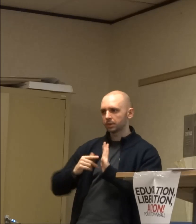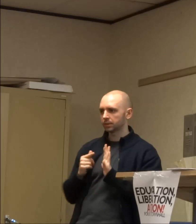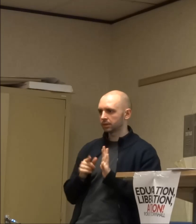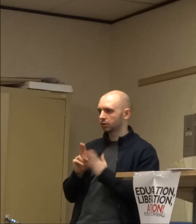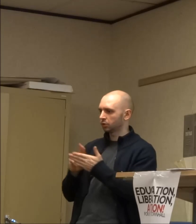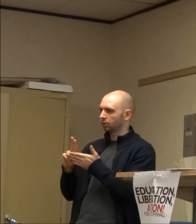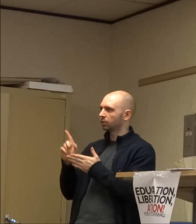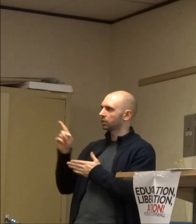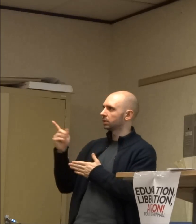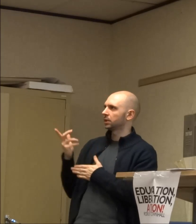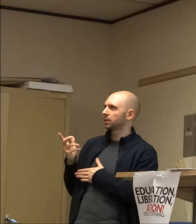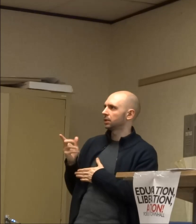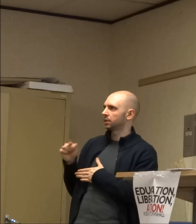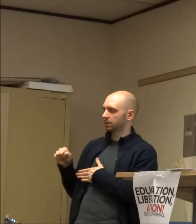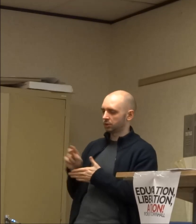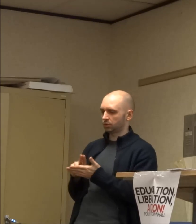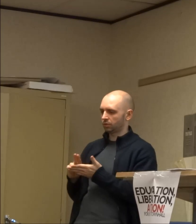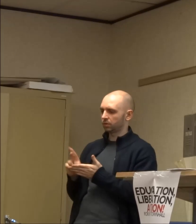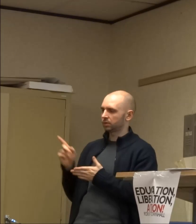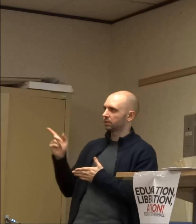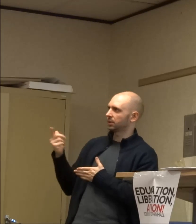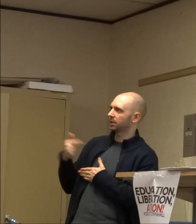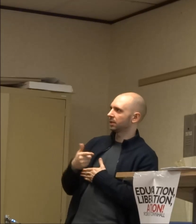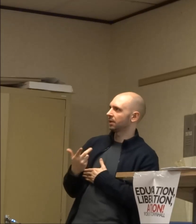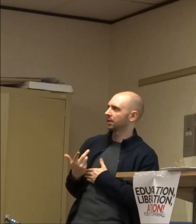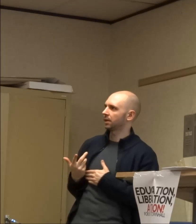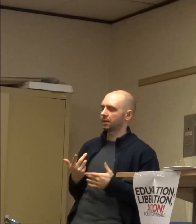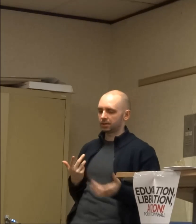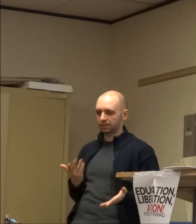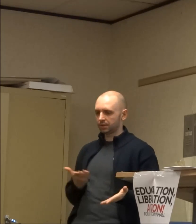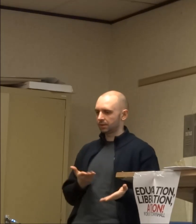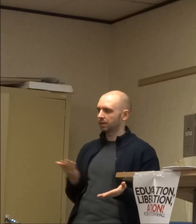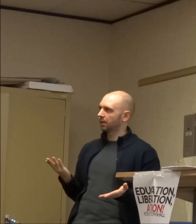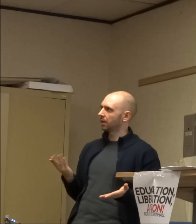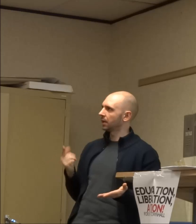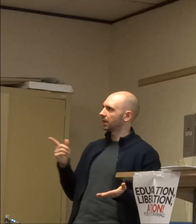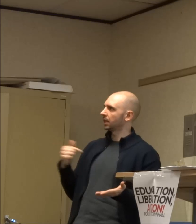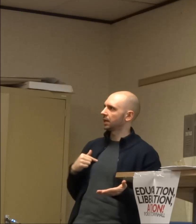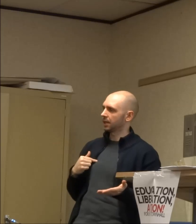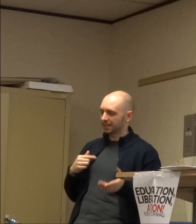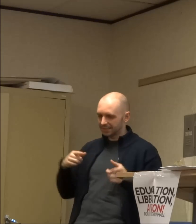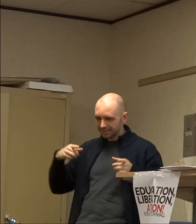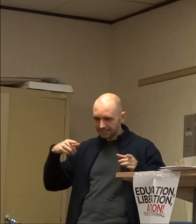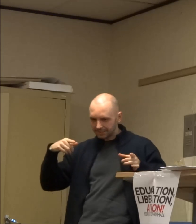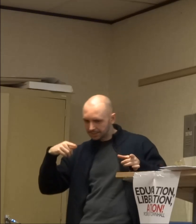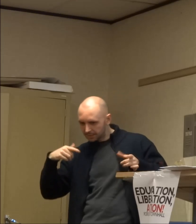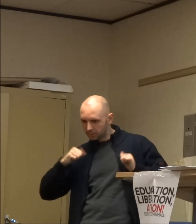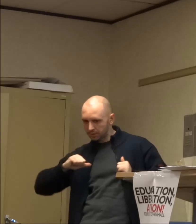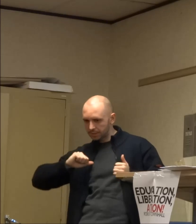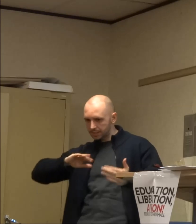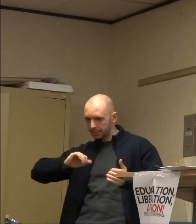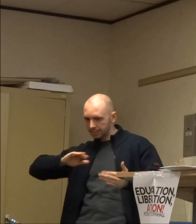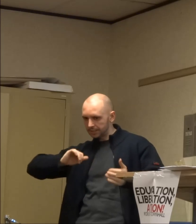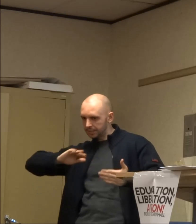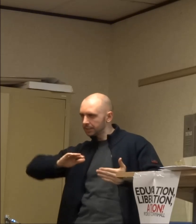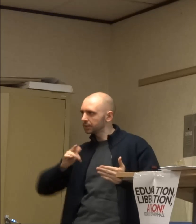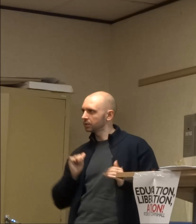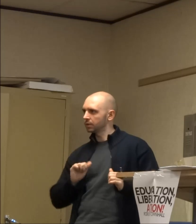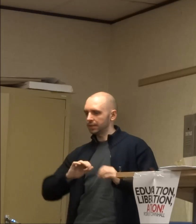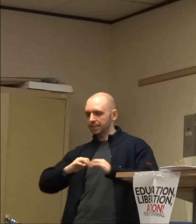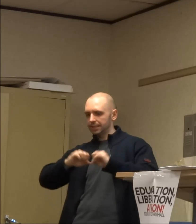cannot handle. The Transitional Year Programme has been under attack several times throughout its 43-year